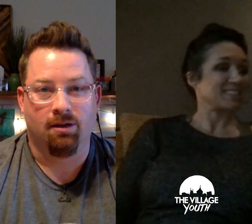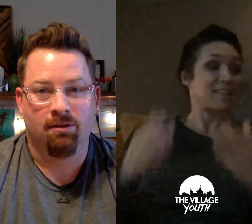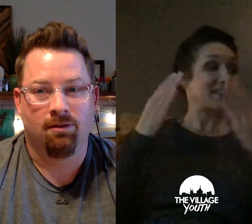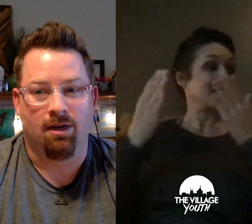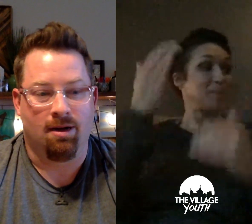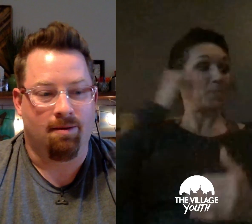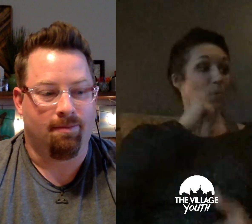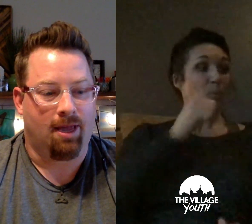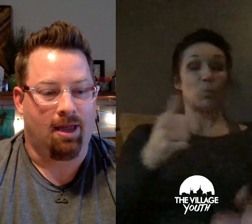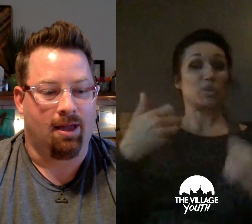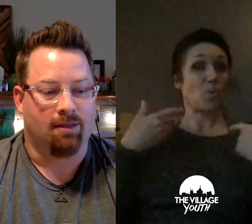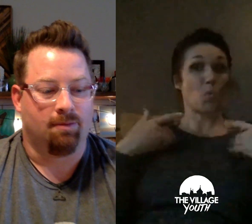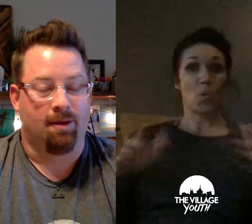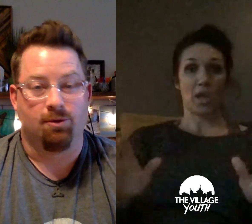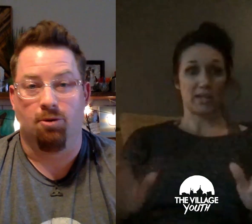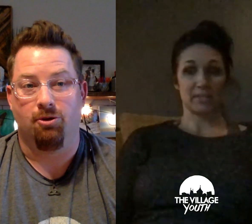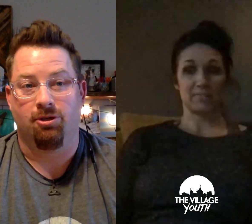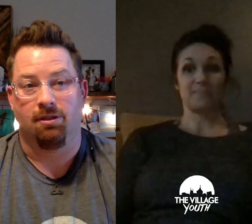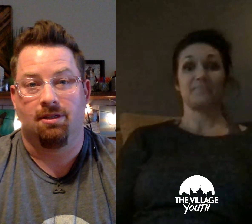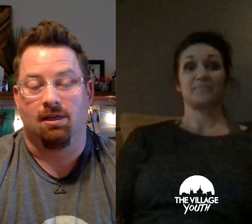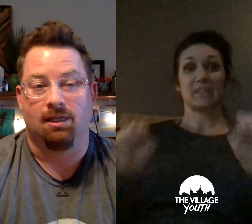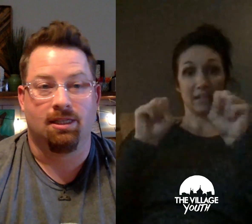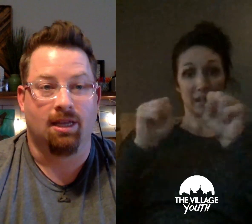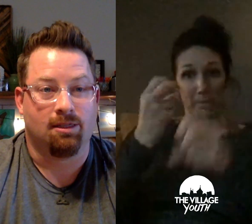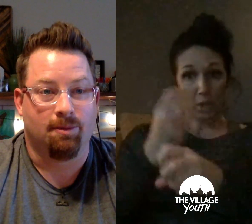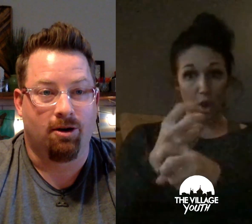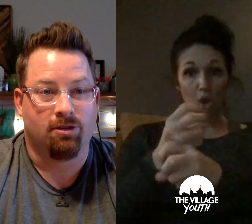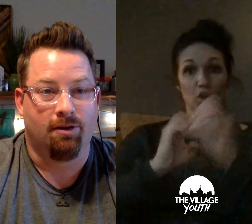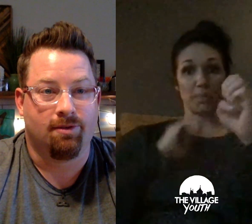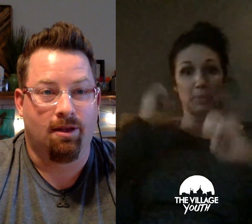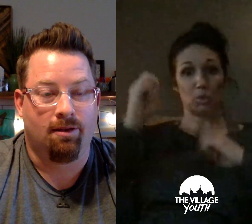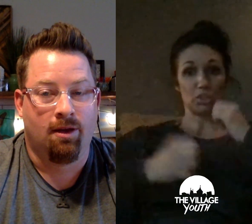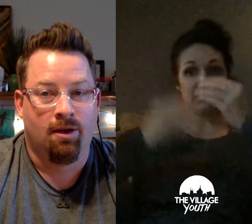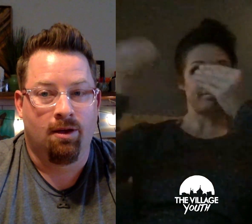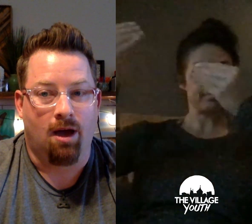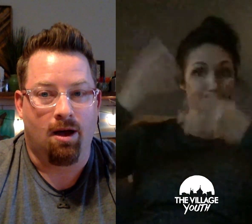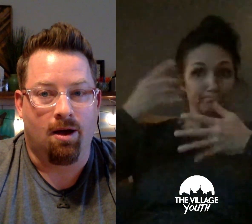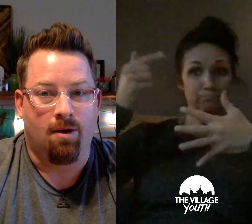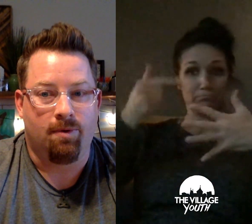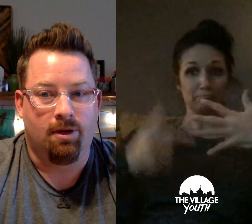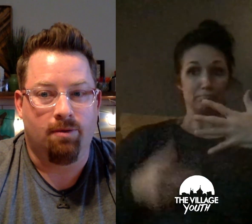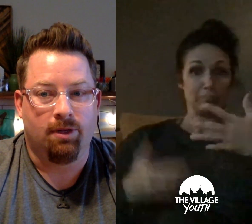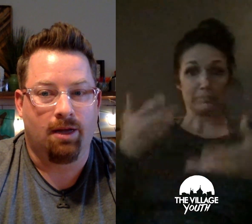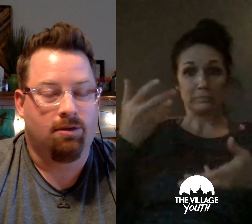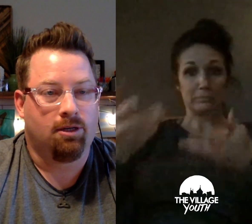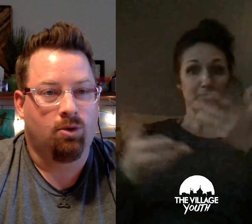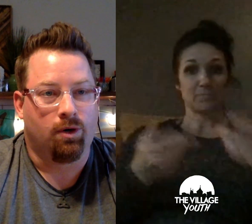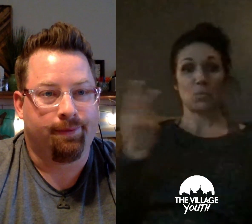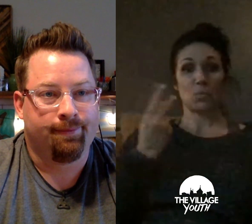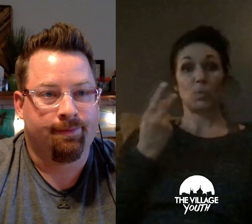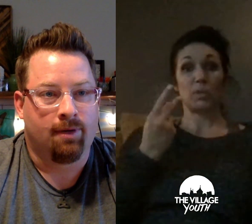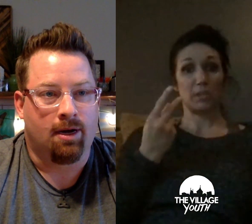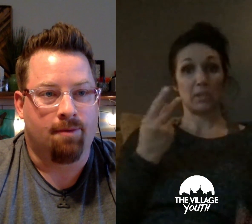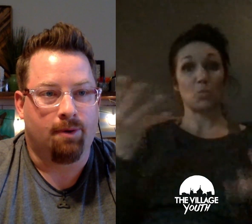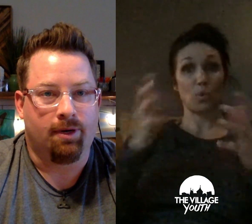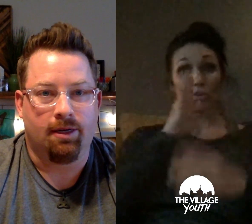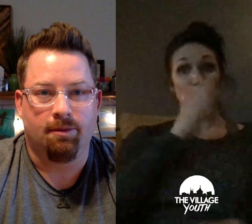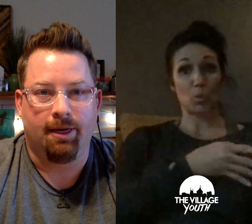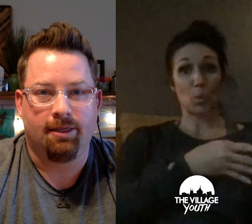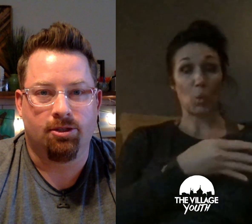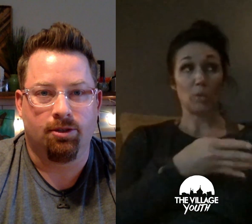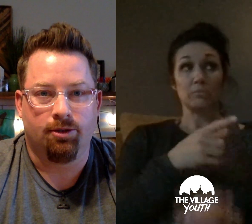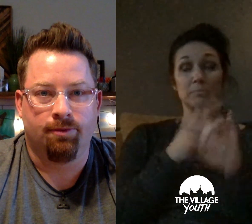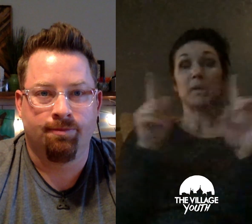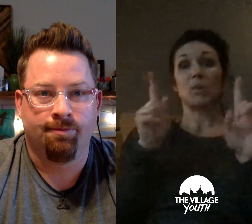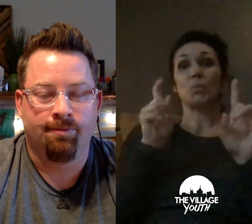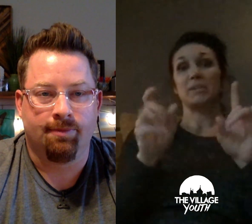be hard. And sometimes our emotions tell us things about ourselves that we would like to ignore, but we need to